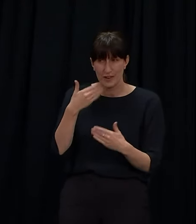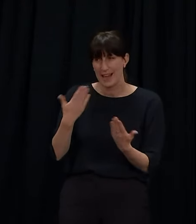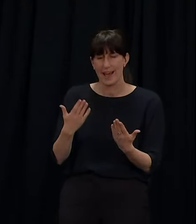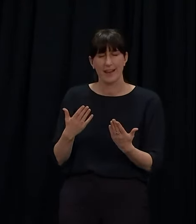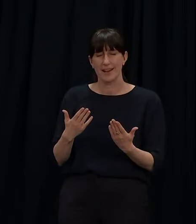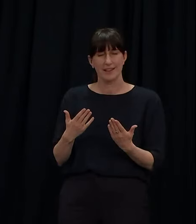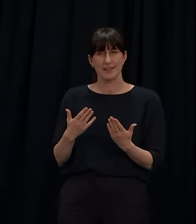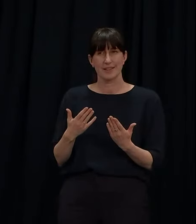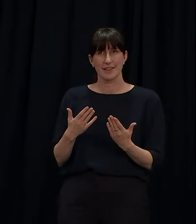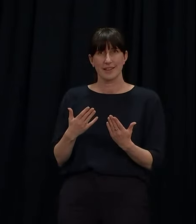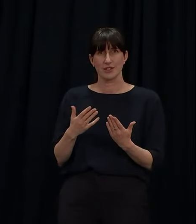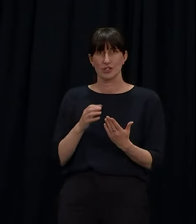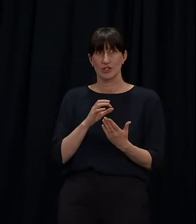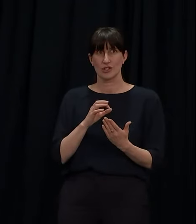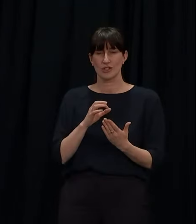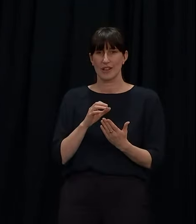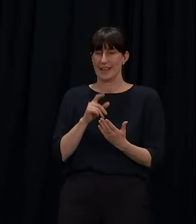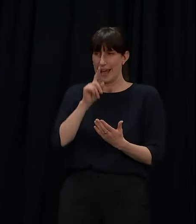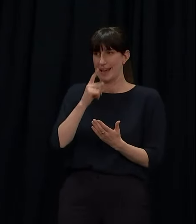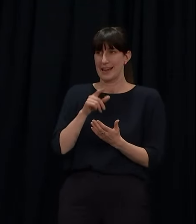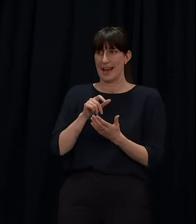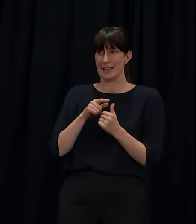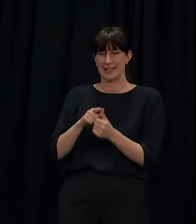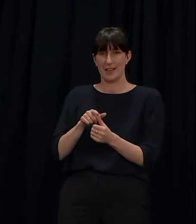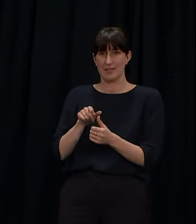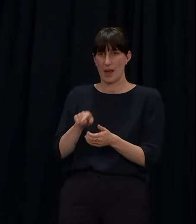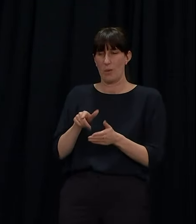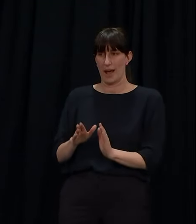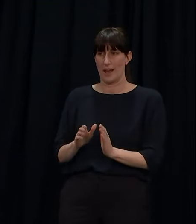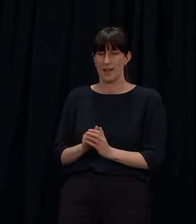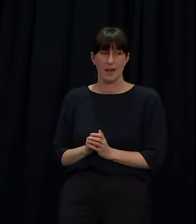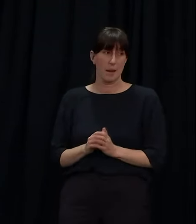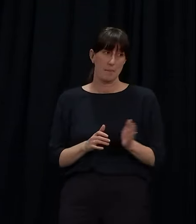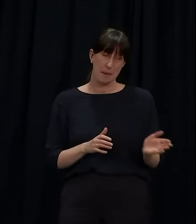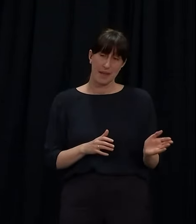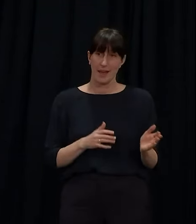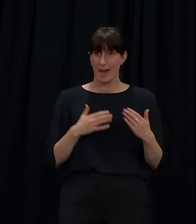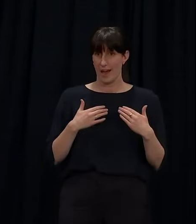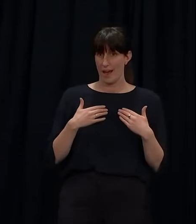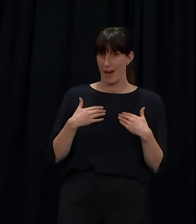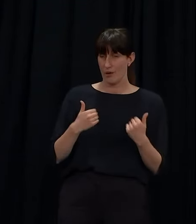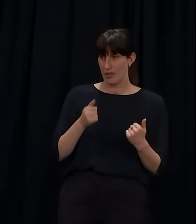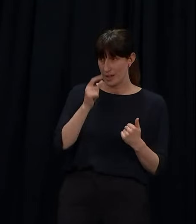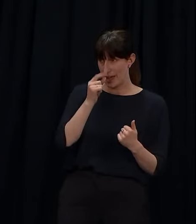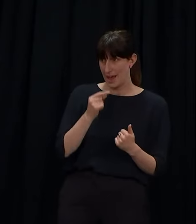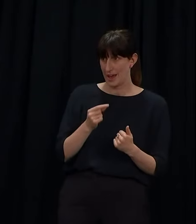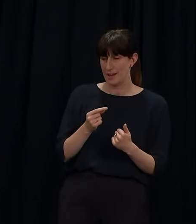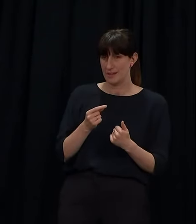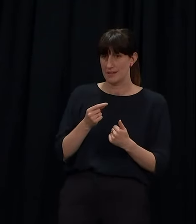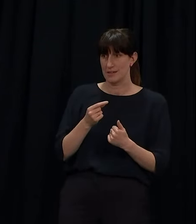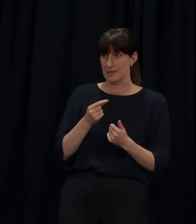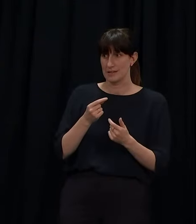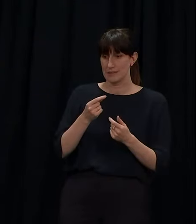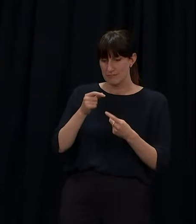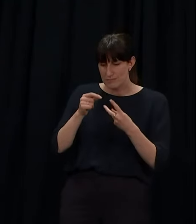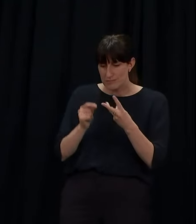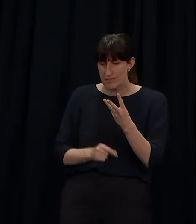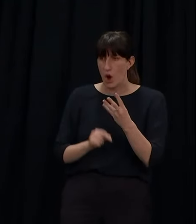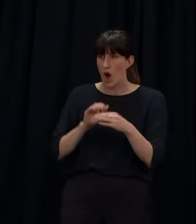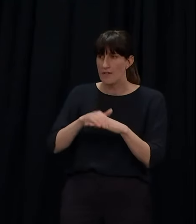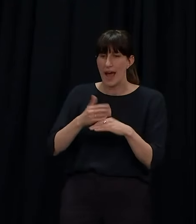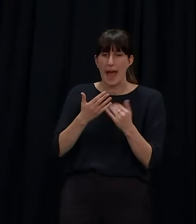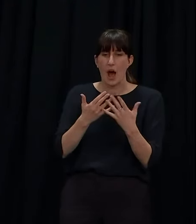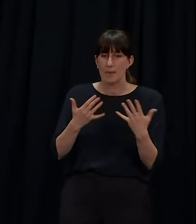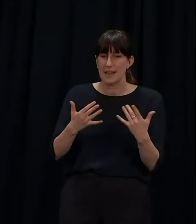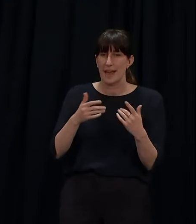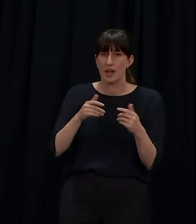question. So sure, I'm asked the health perhaps to give you a bit more of a breakdown of the number that they're contacting daily or doing symptom checks on